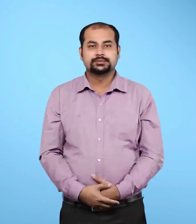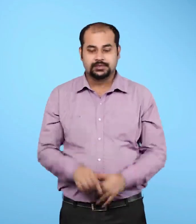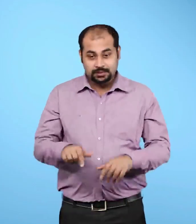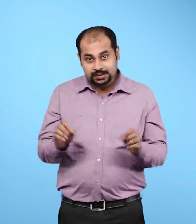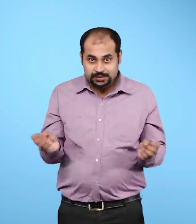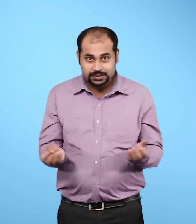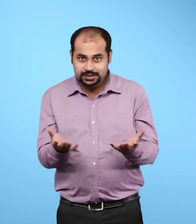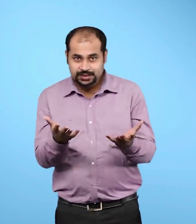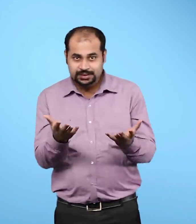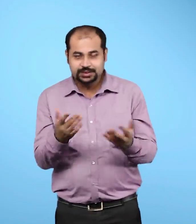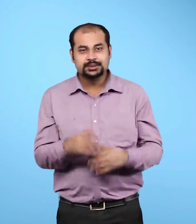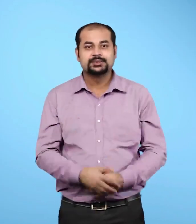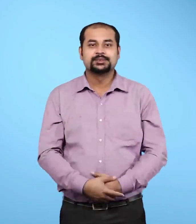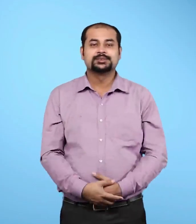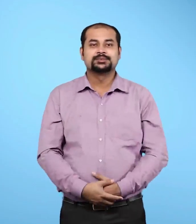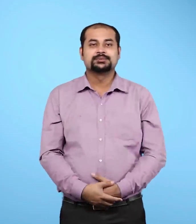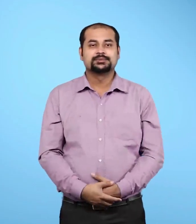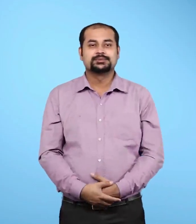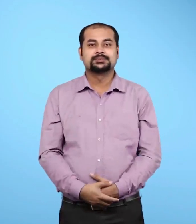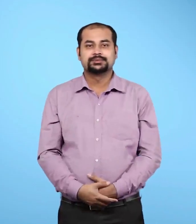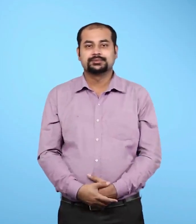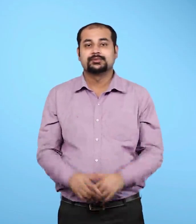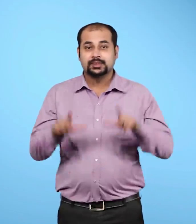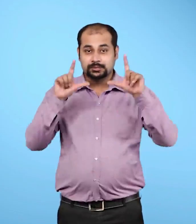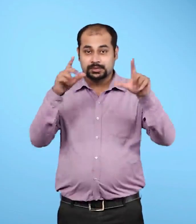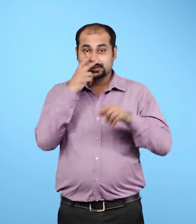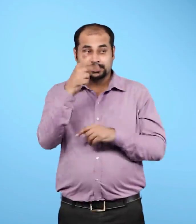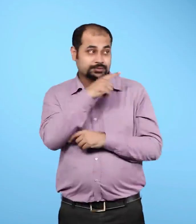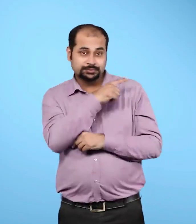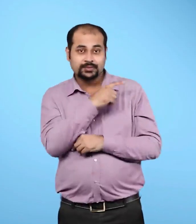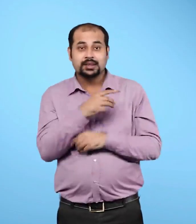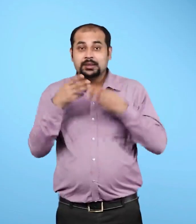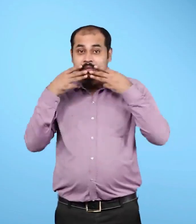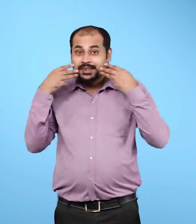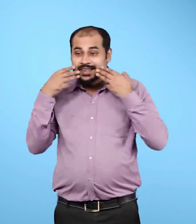Let's begin reading this page. Picture 1 shows cat 2